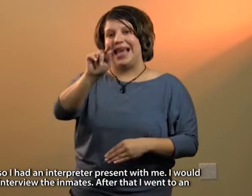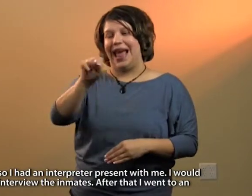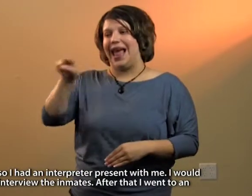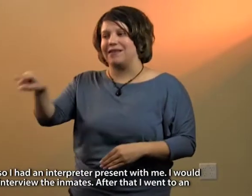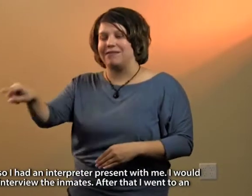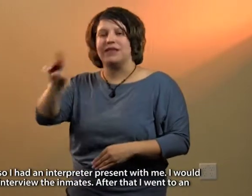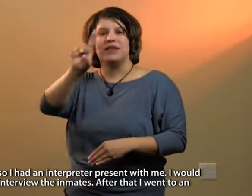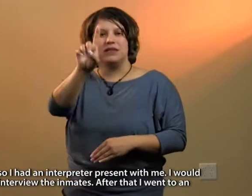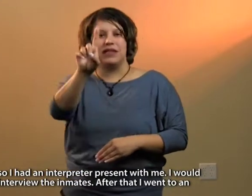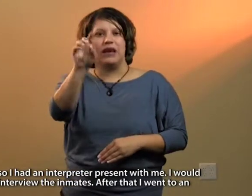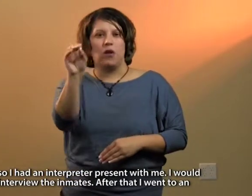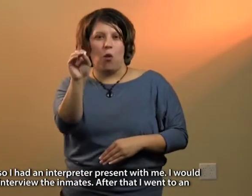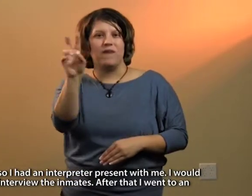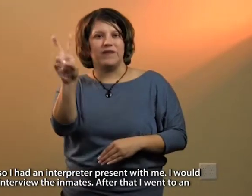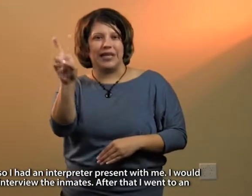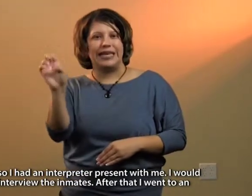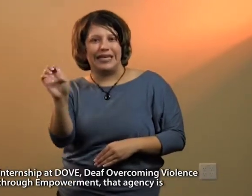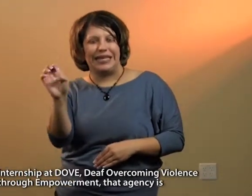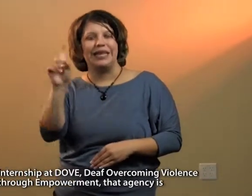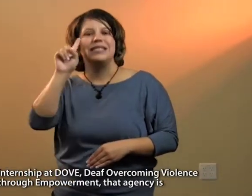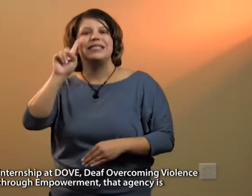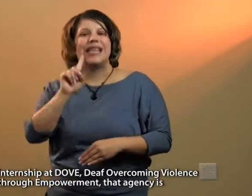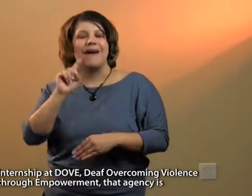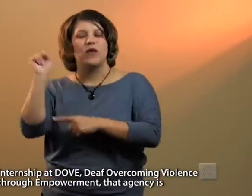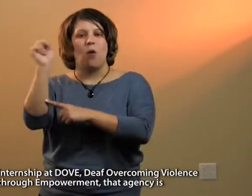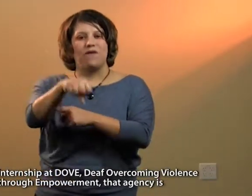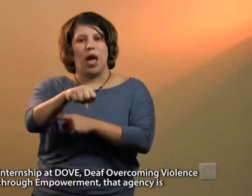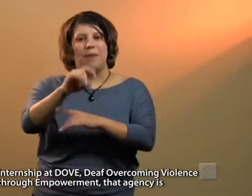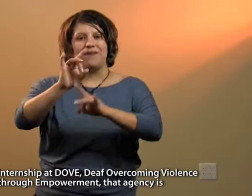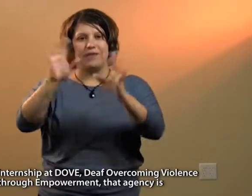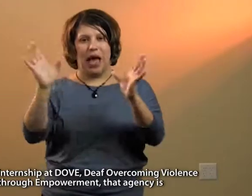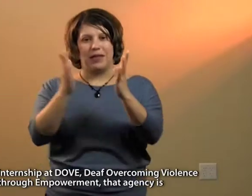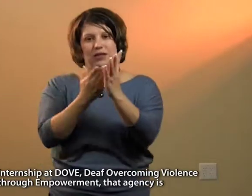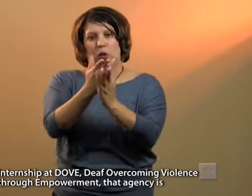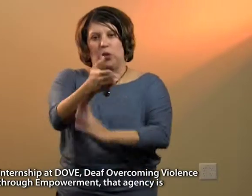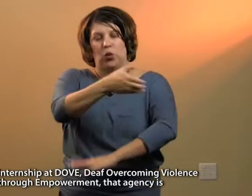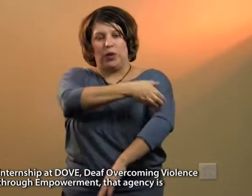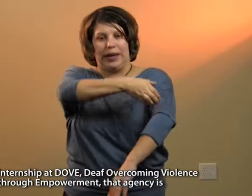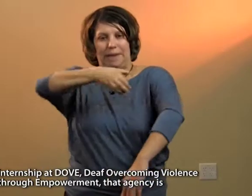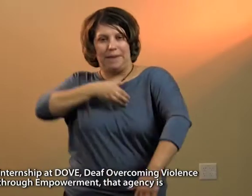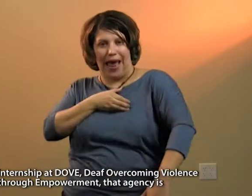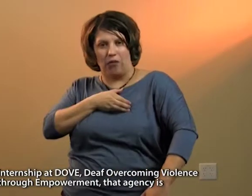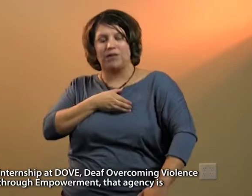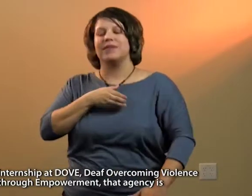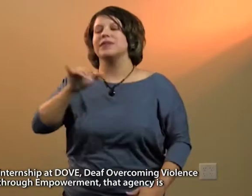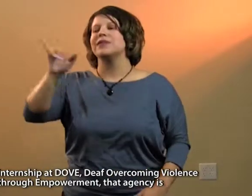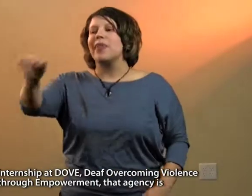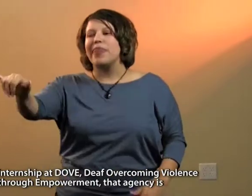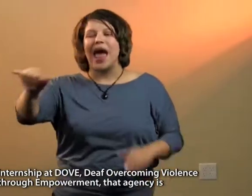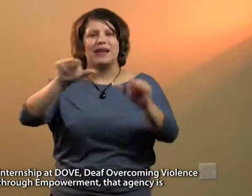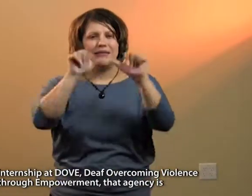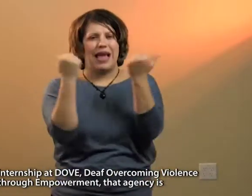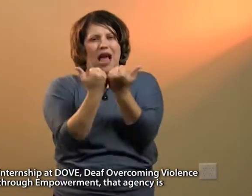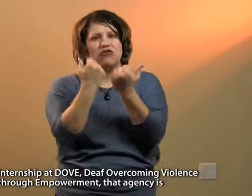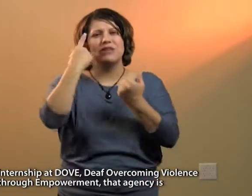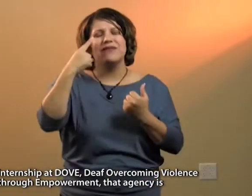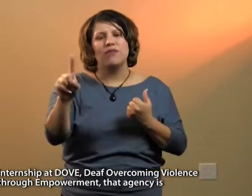After that, I went to an internship at DOVE Deaf Overcoming Violence Through Empowerment And that